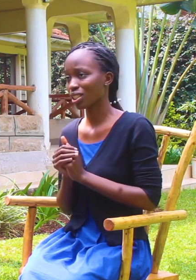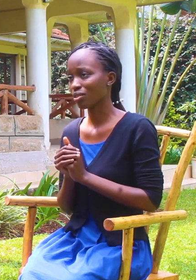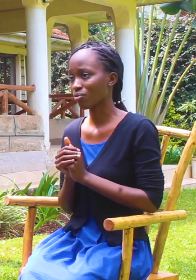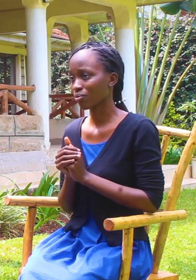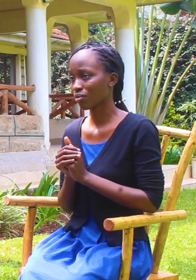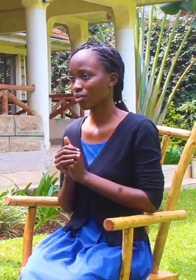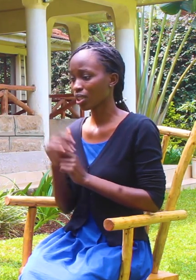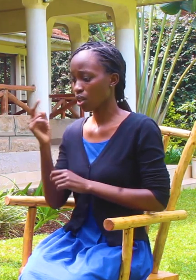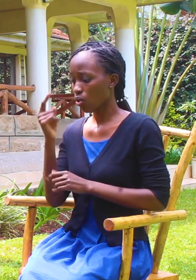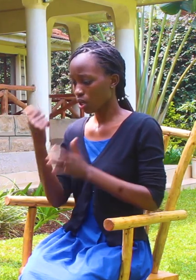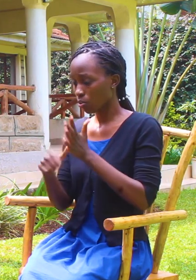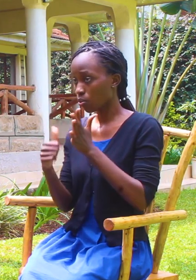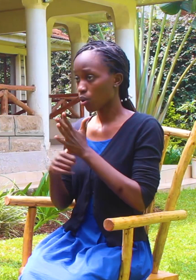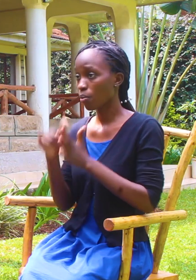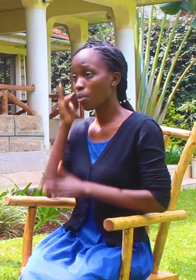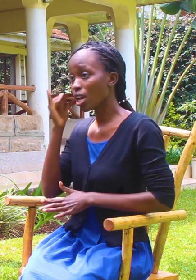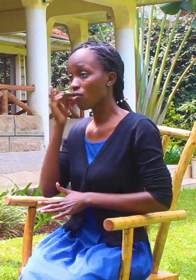The only problem she had is this hearing.